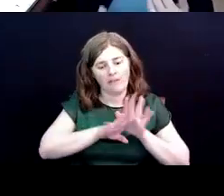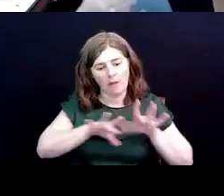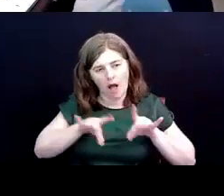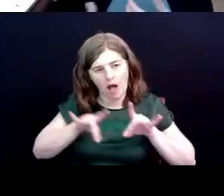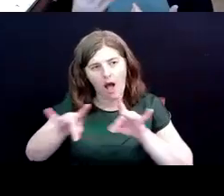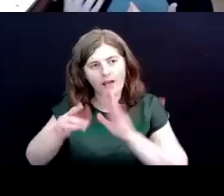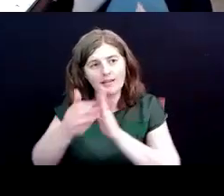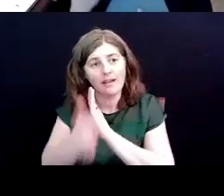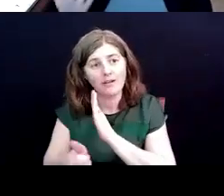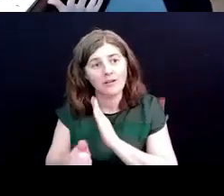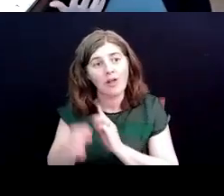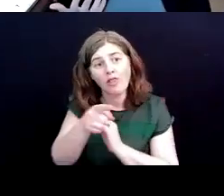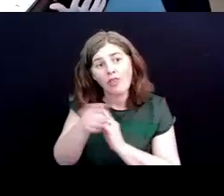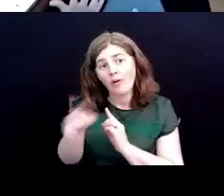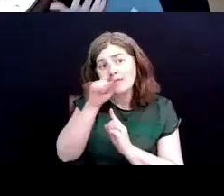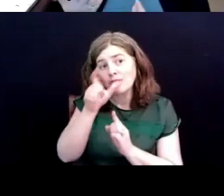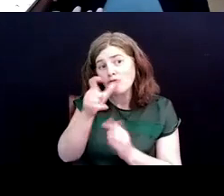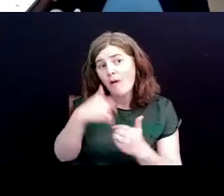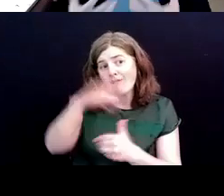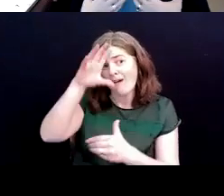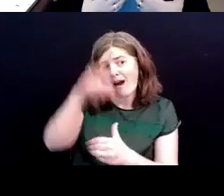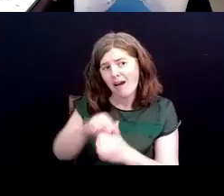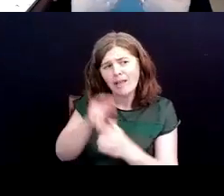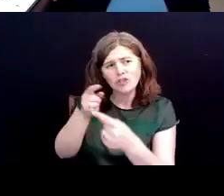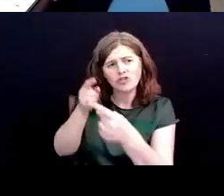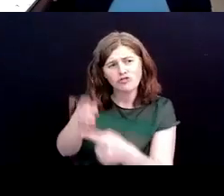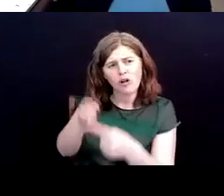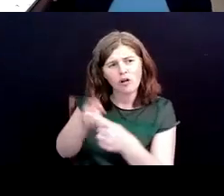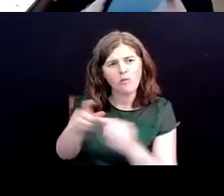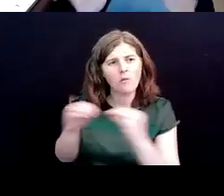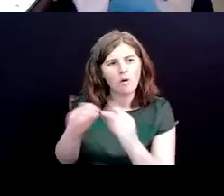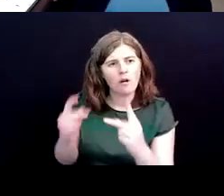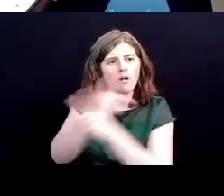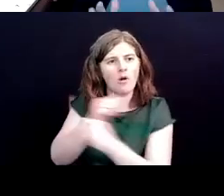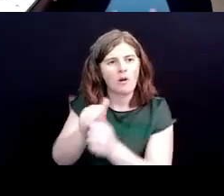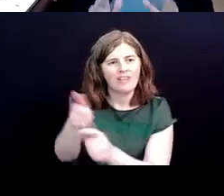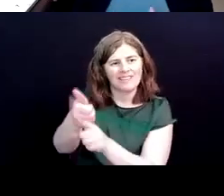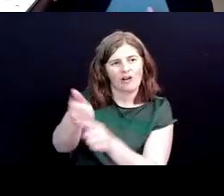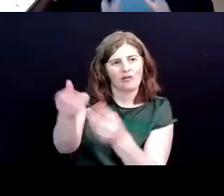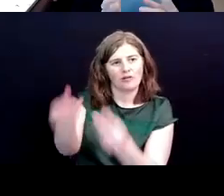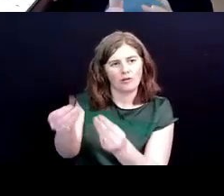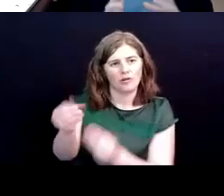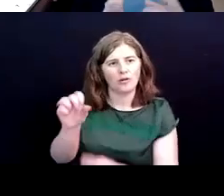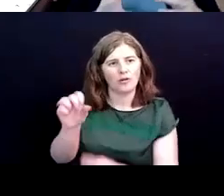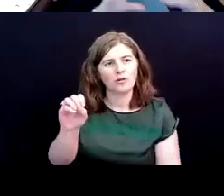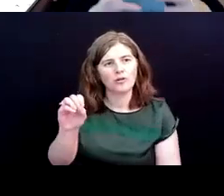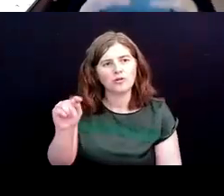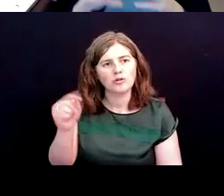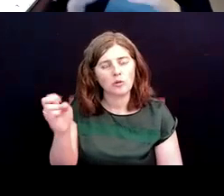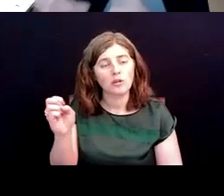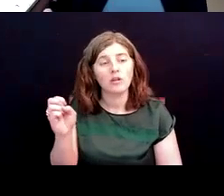kiddos with autism have a little bit harder time with that self-soothing, so we have to teach them. One of the biggest issues around